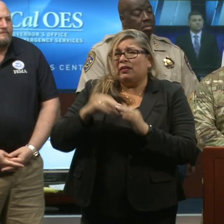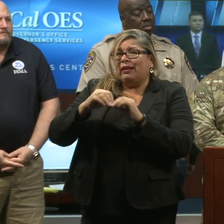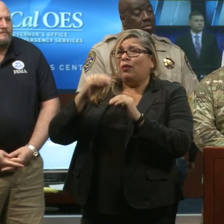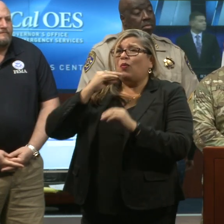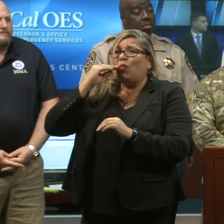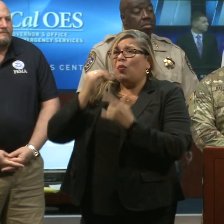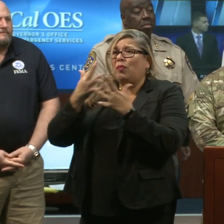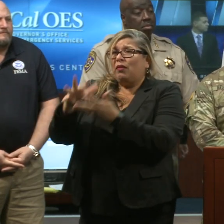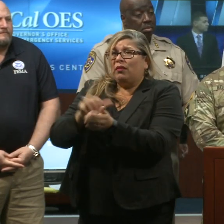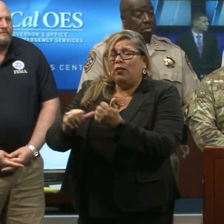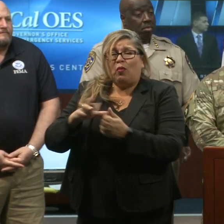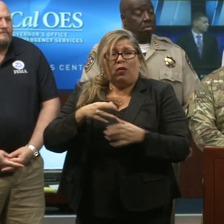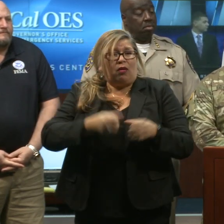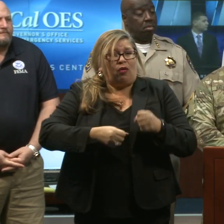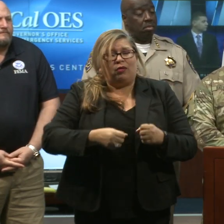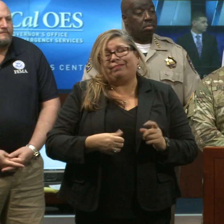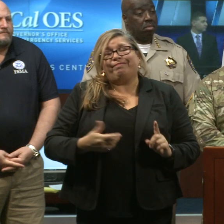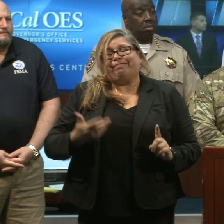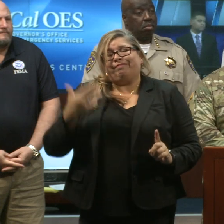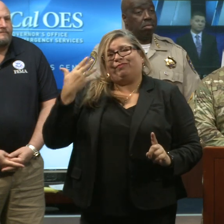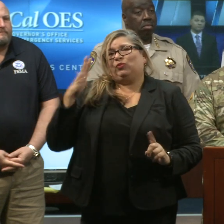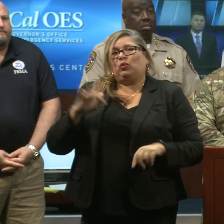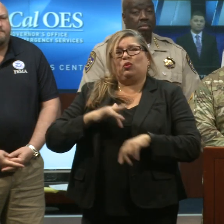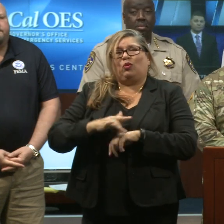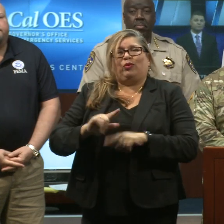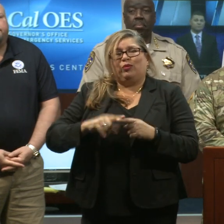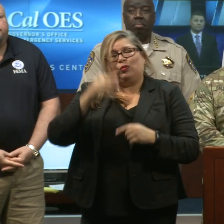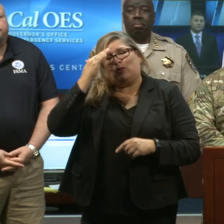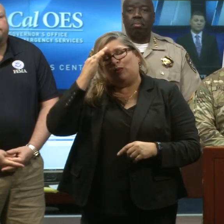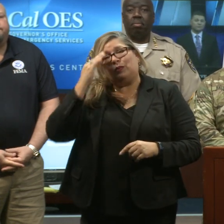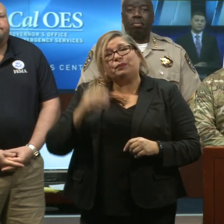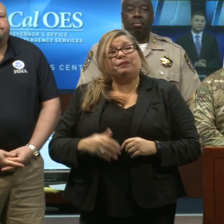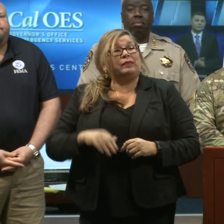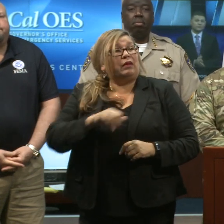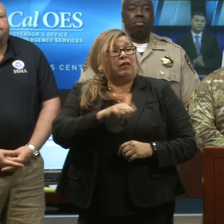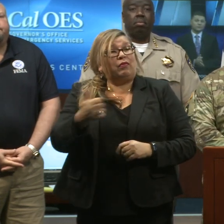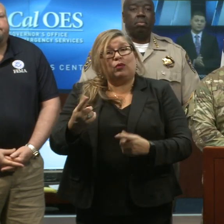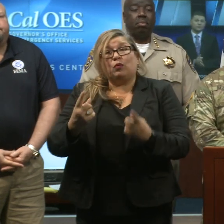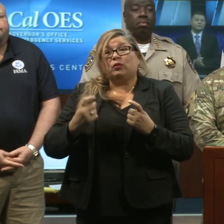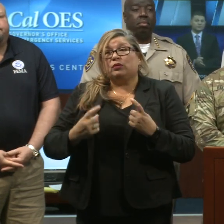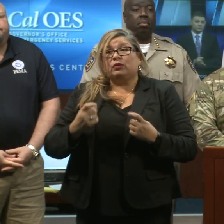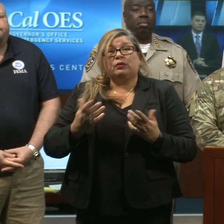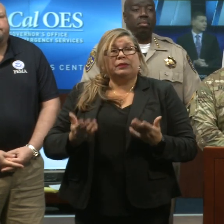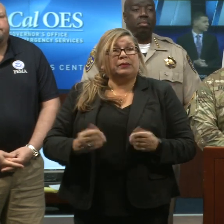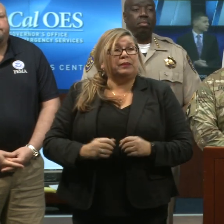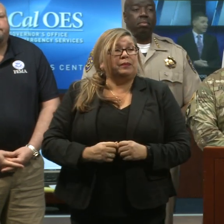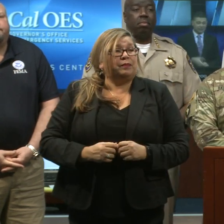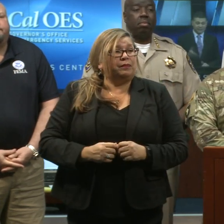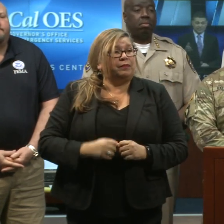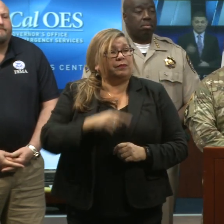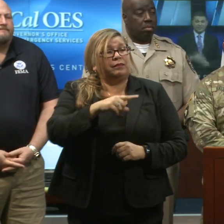cars? Pretty early to tell, yeah. Anything else?